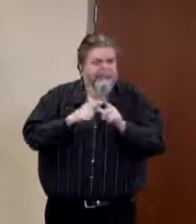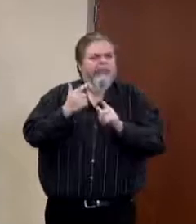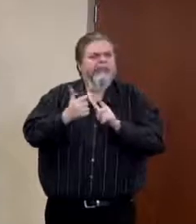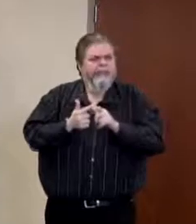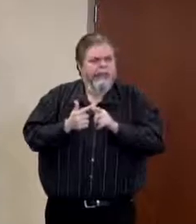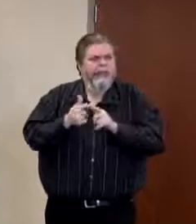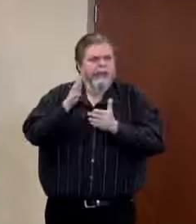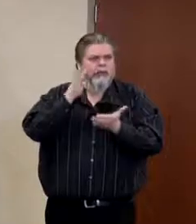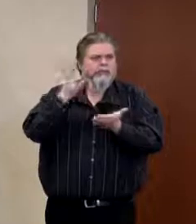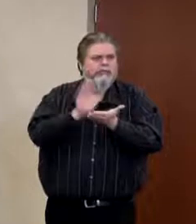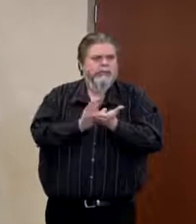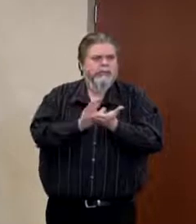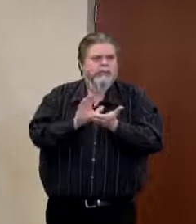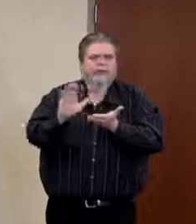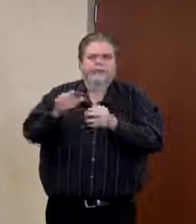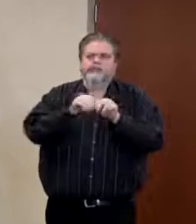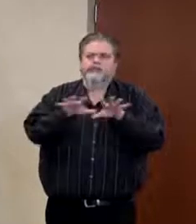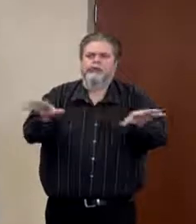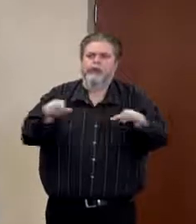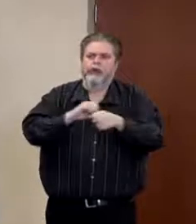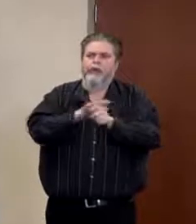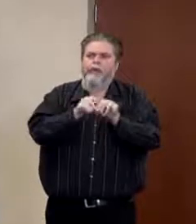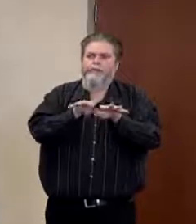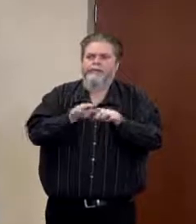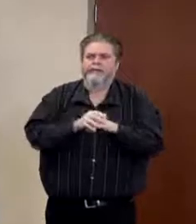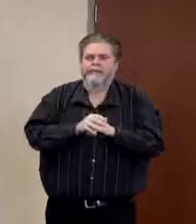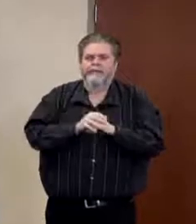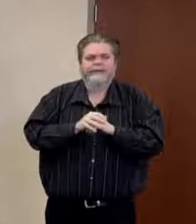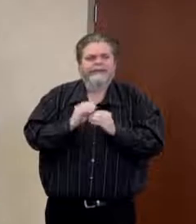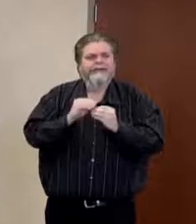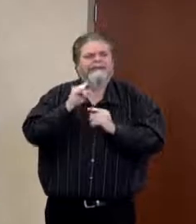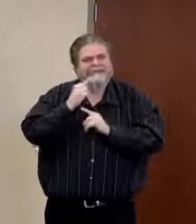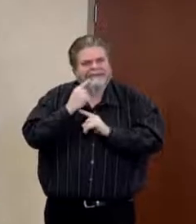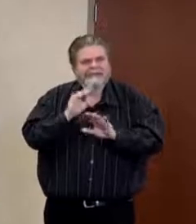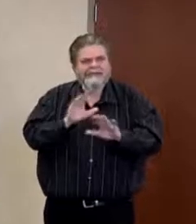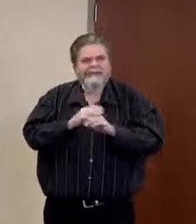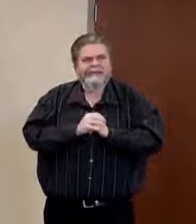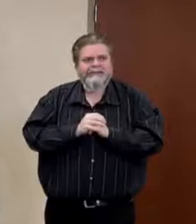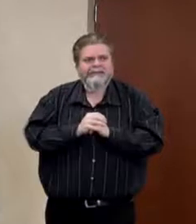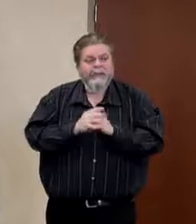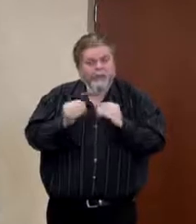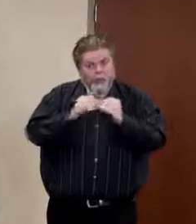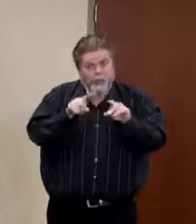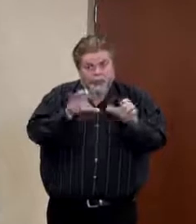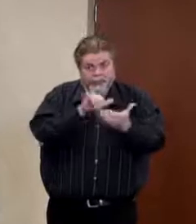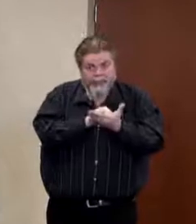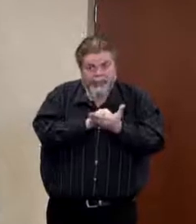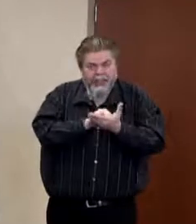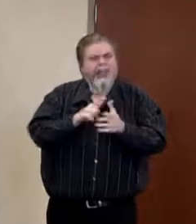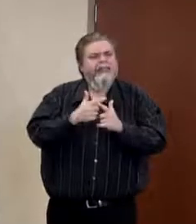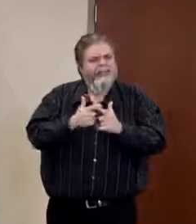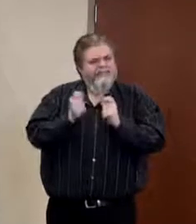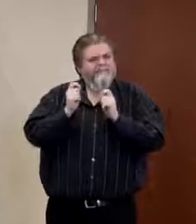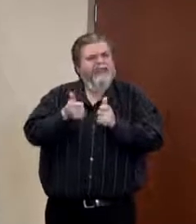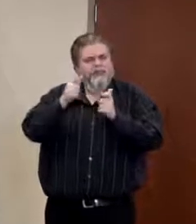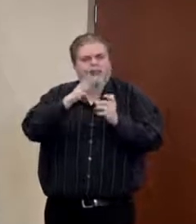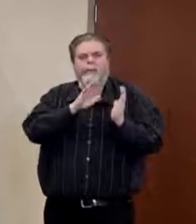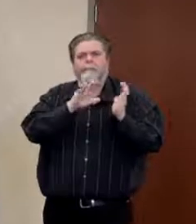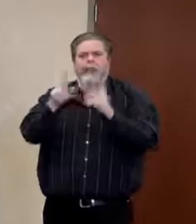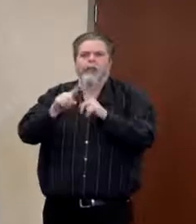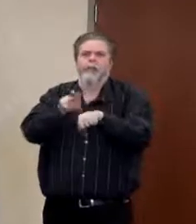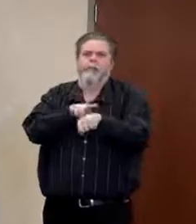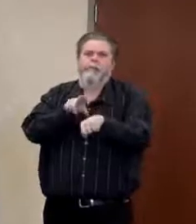take the spread of COVID seriously, and slow the spread in their business, the quicker they will be back to normal. The quicker